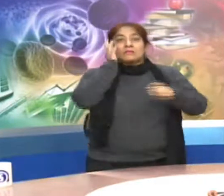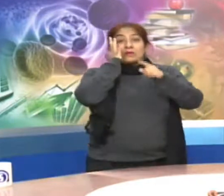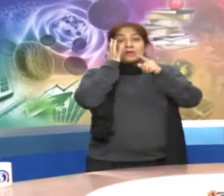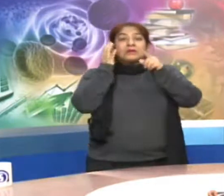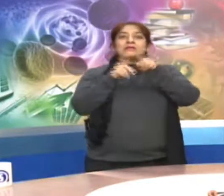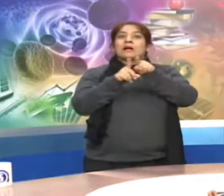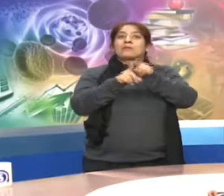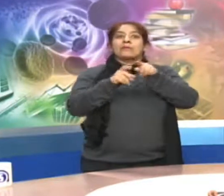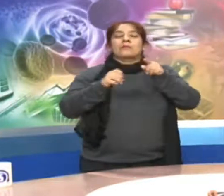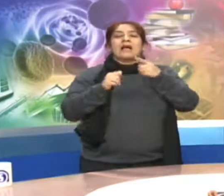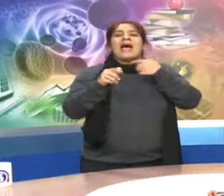In district forum,